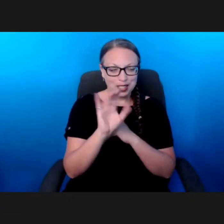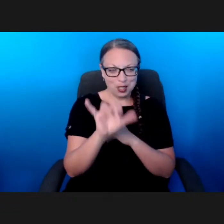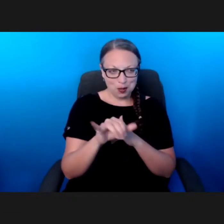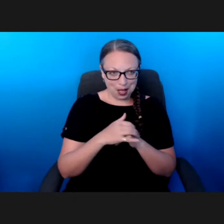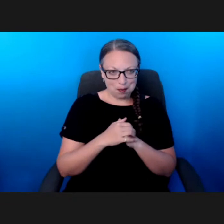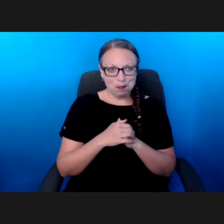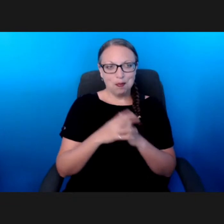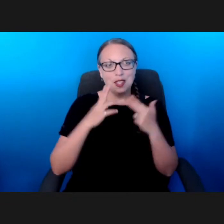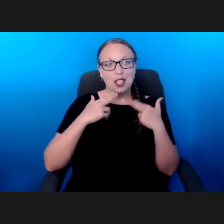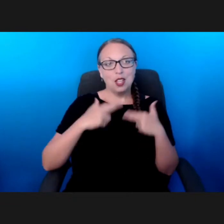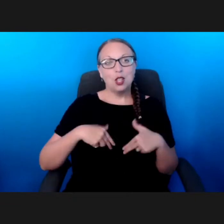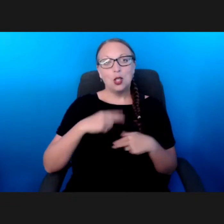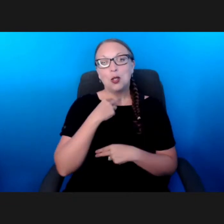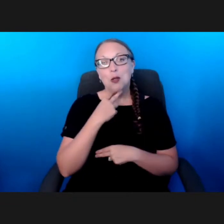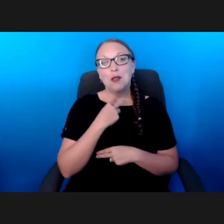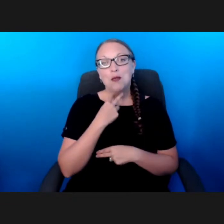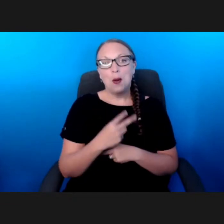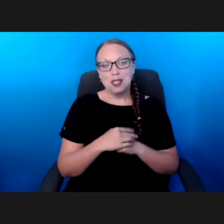human voice.